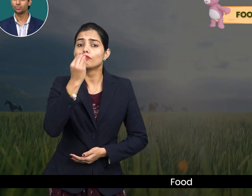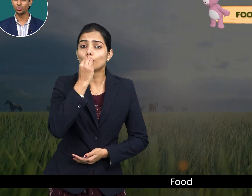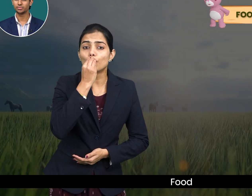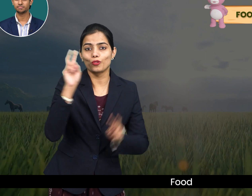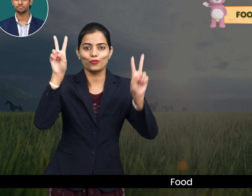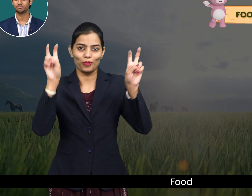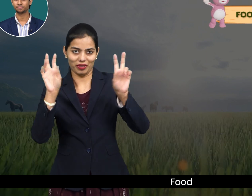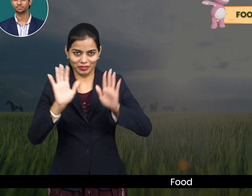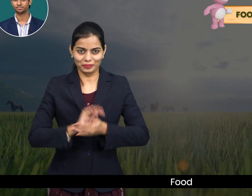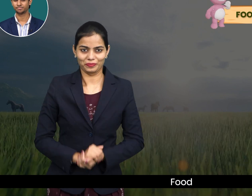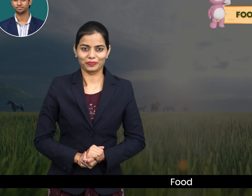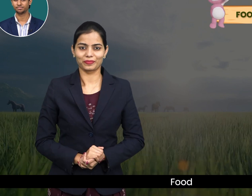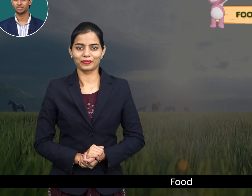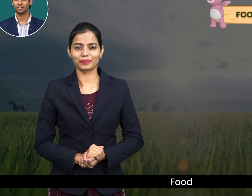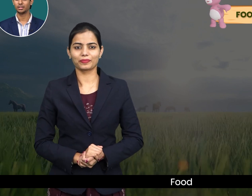Food.